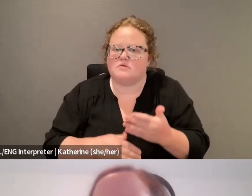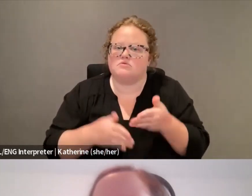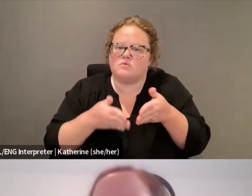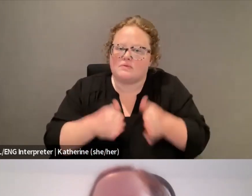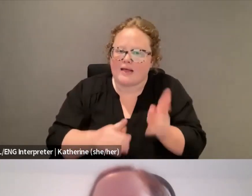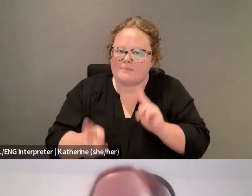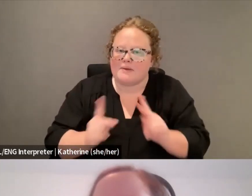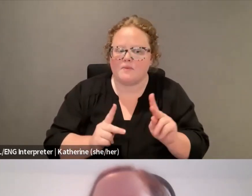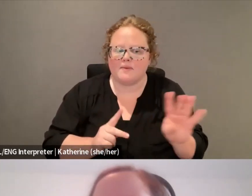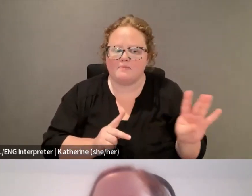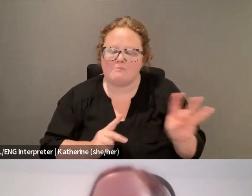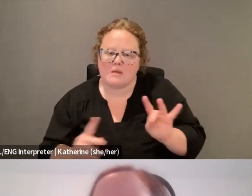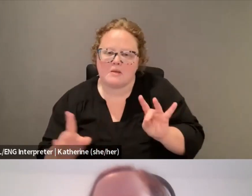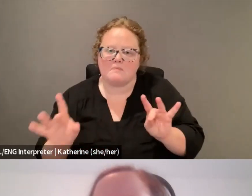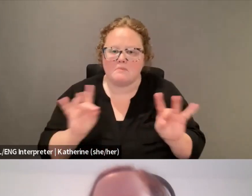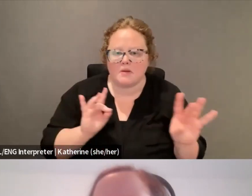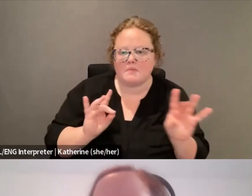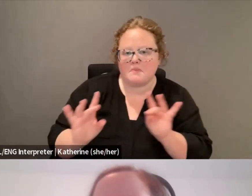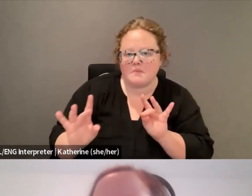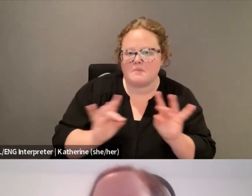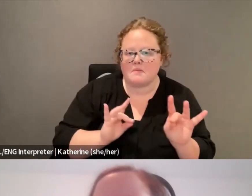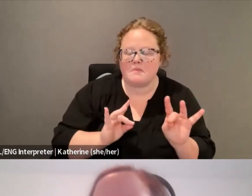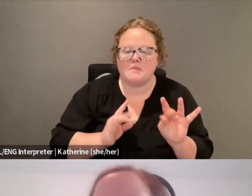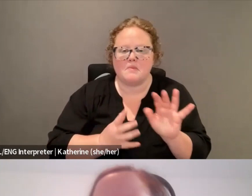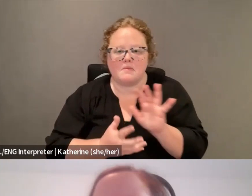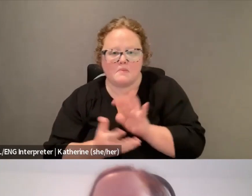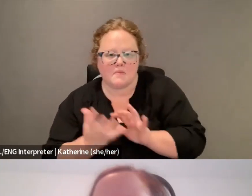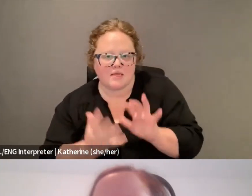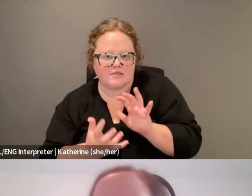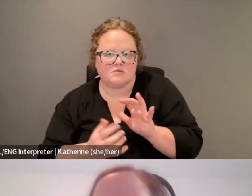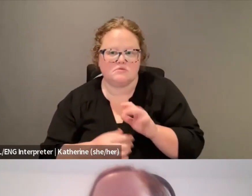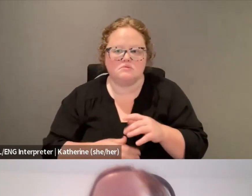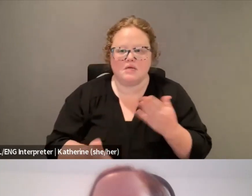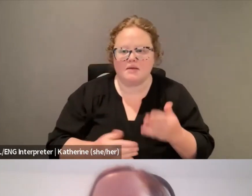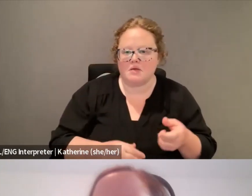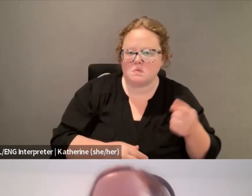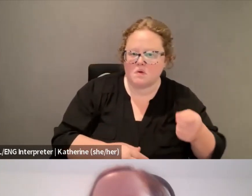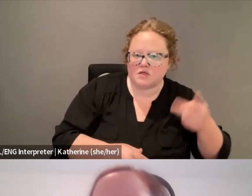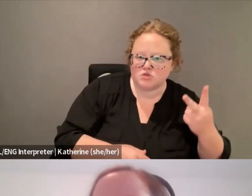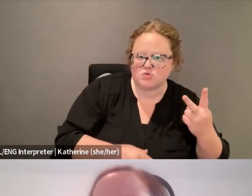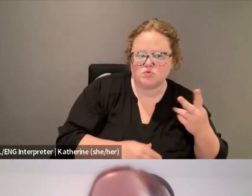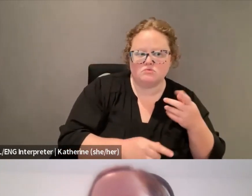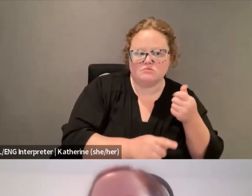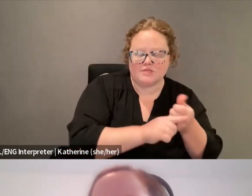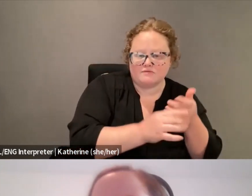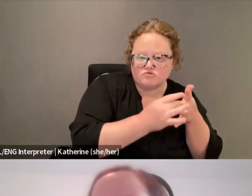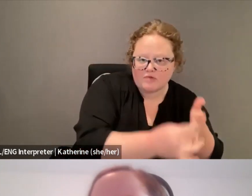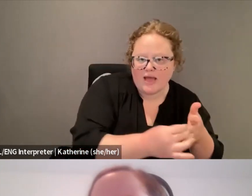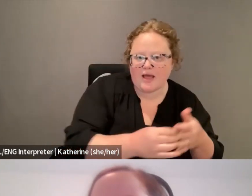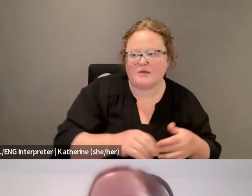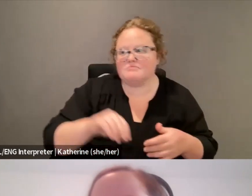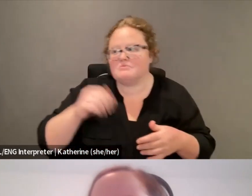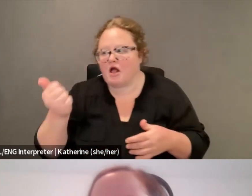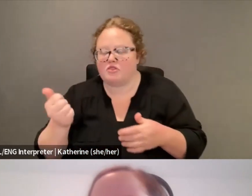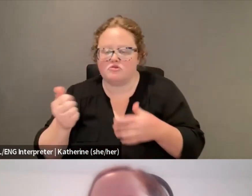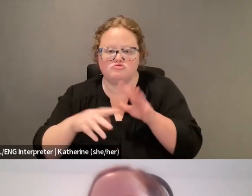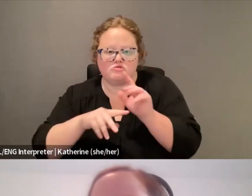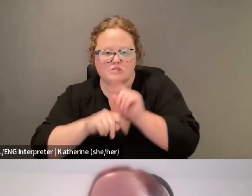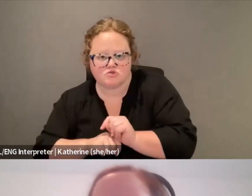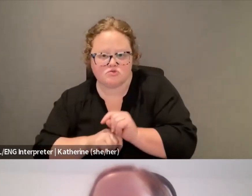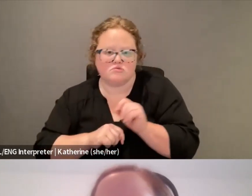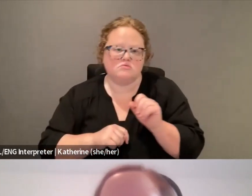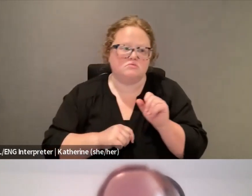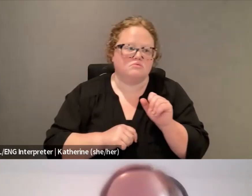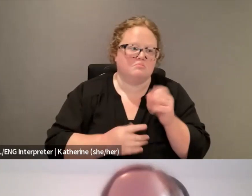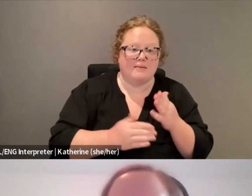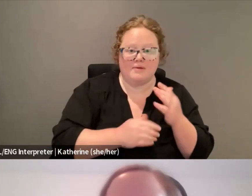as whether they want to do just, one or two services, or they want to fully self-direct everything.